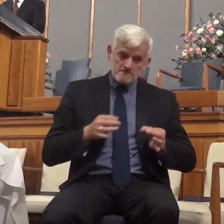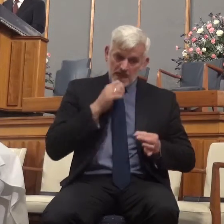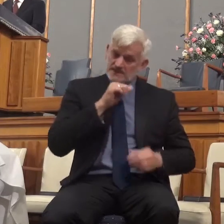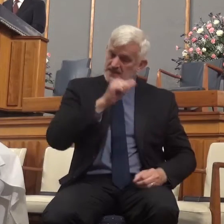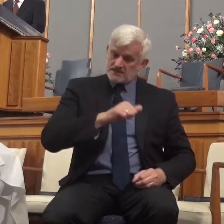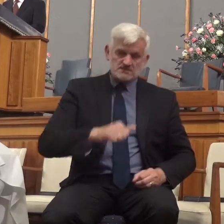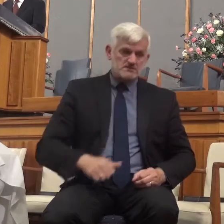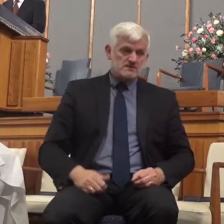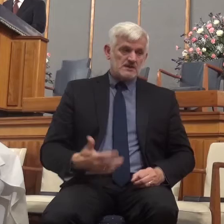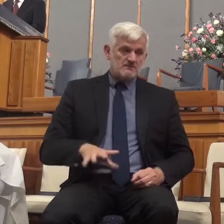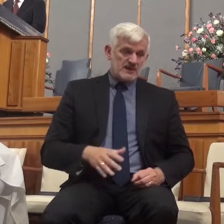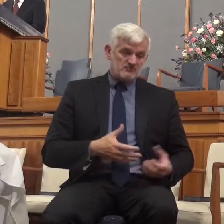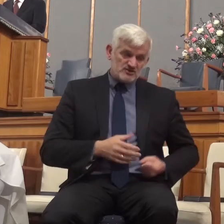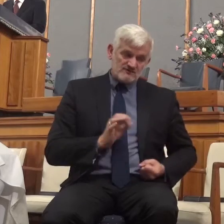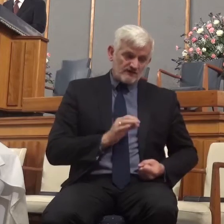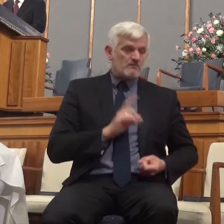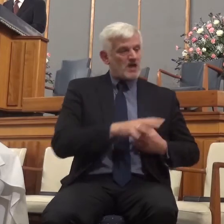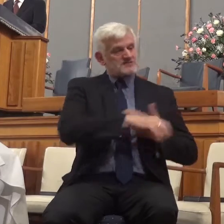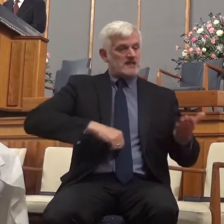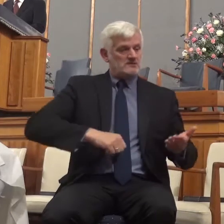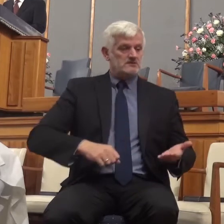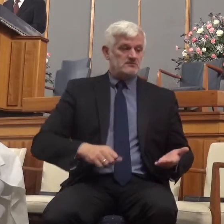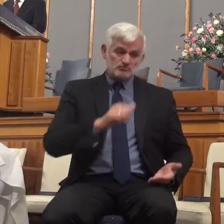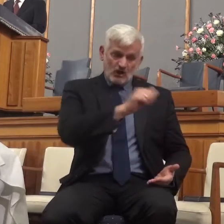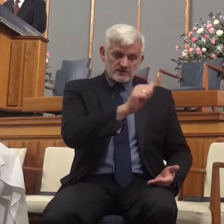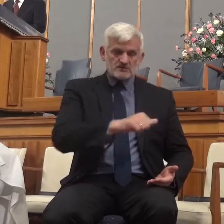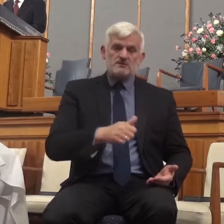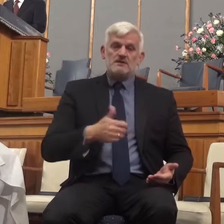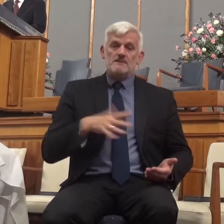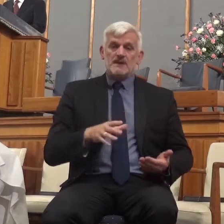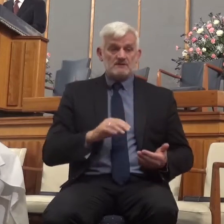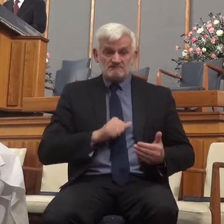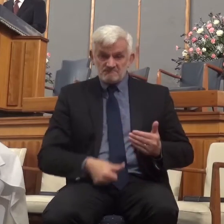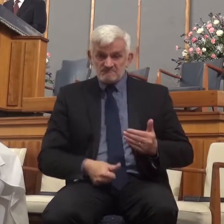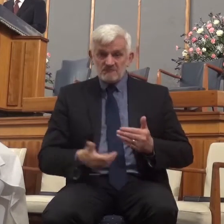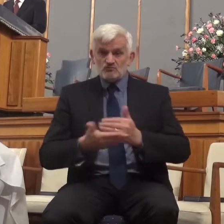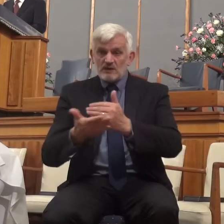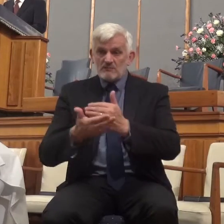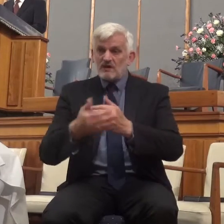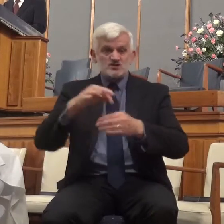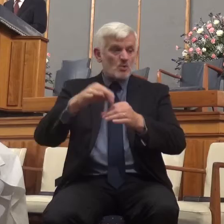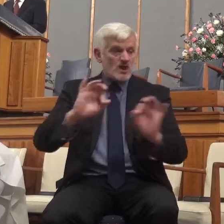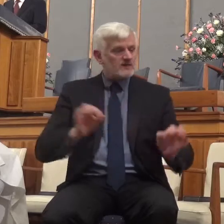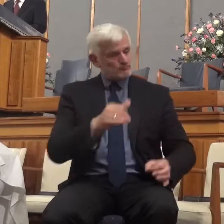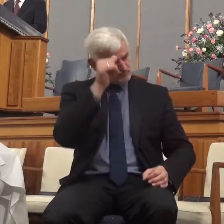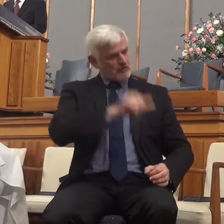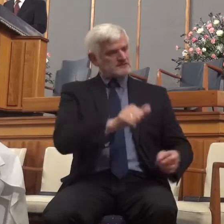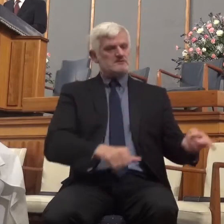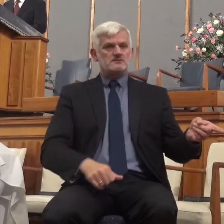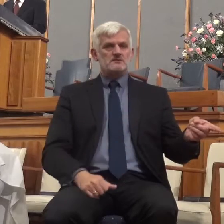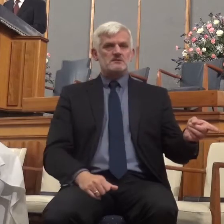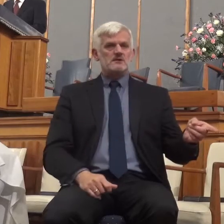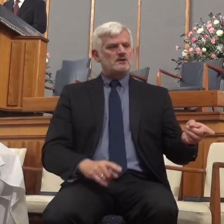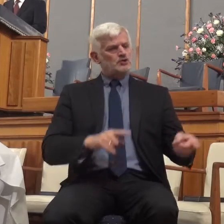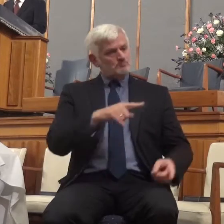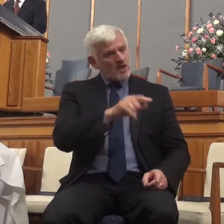man, taking up that I laid not down, and reaping that I did not sow. Wherefore then